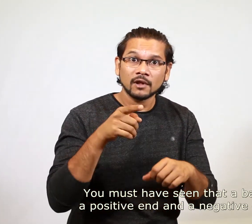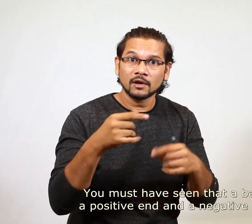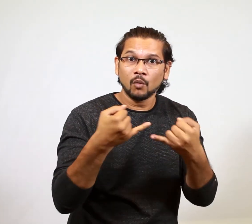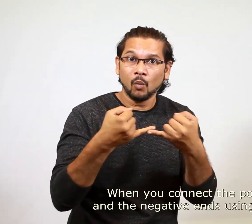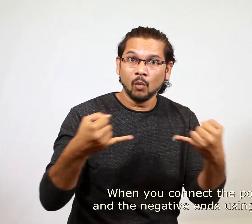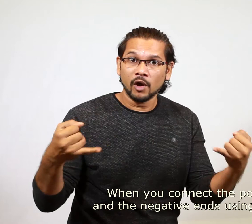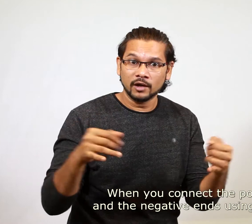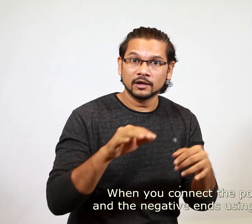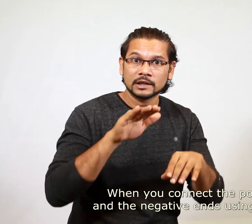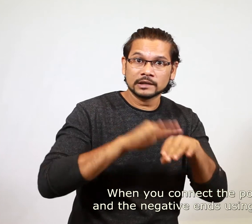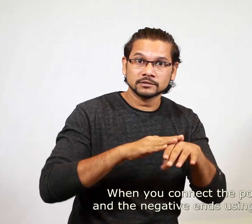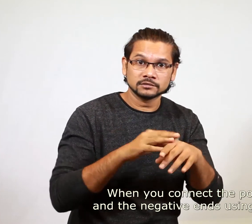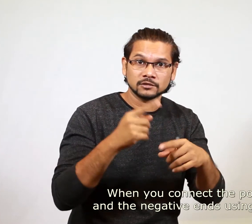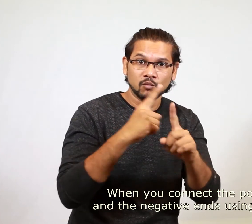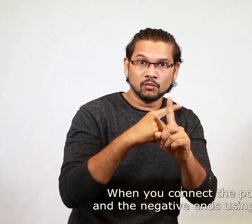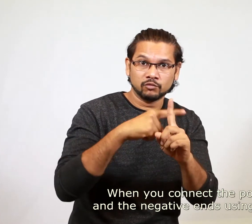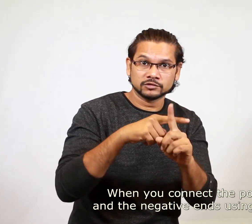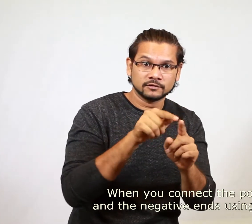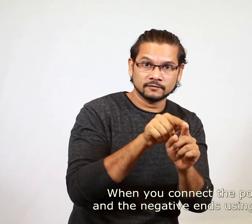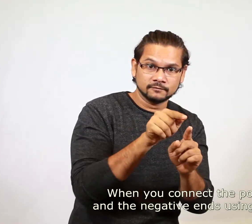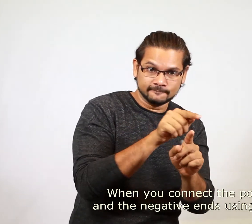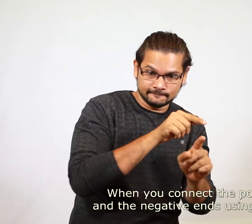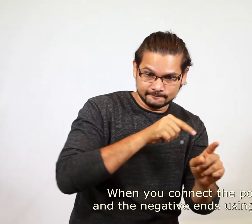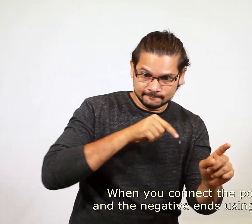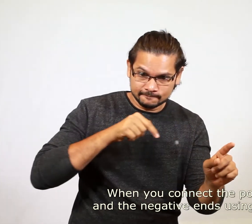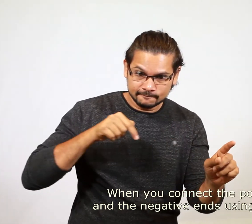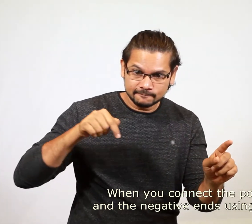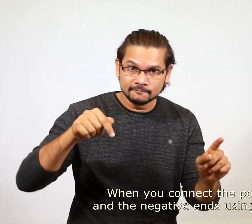When you connect the positive and the negative ends using a wire,